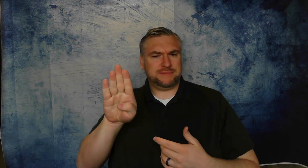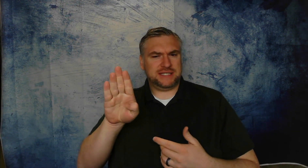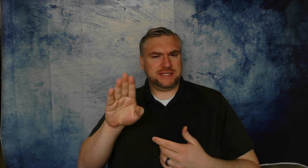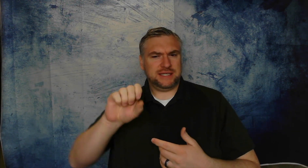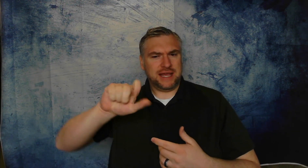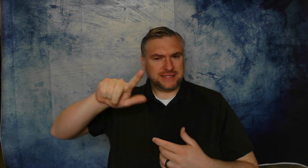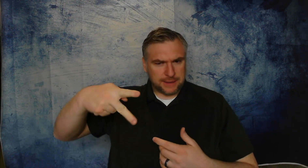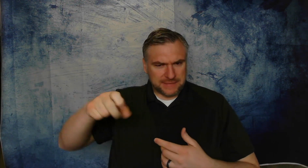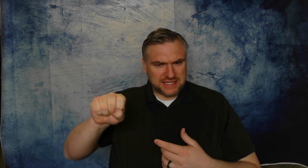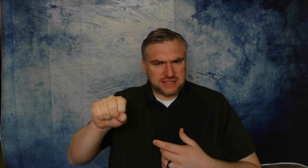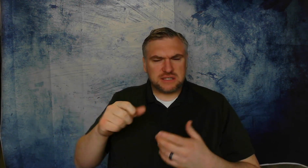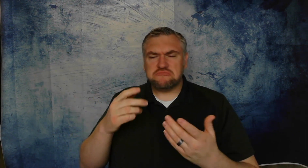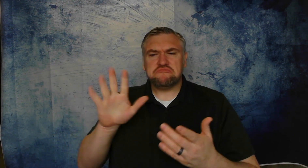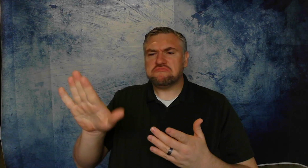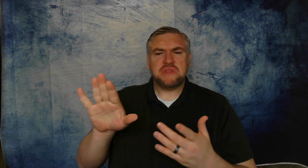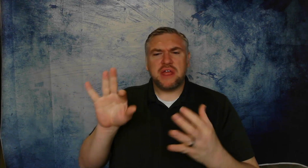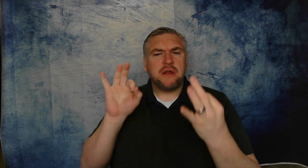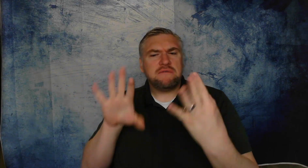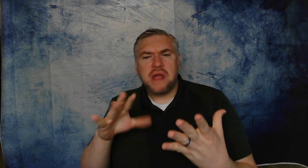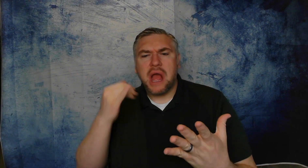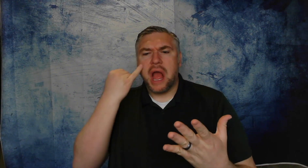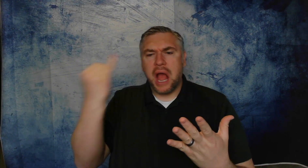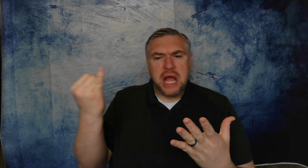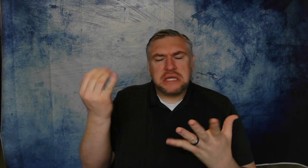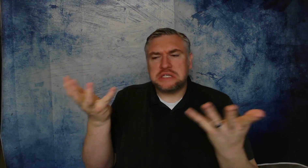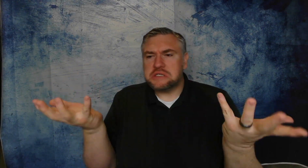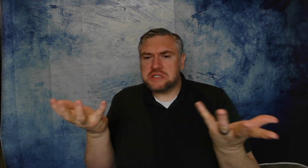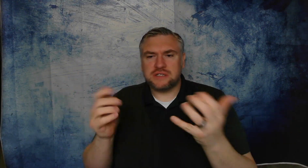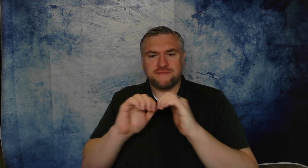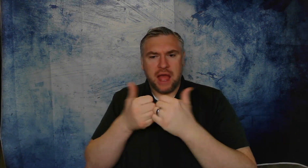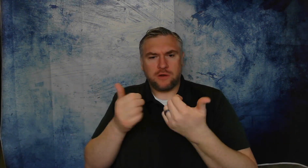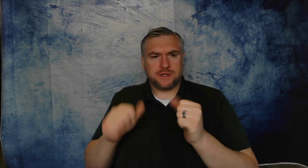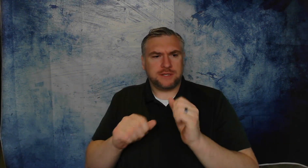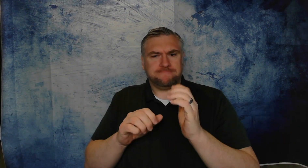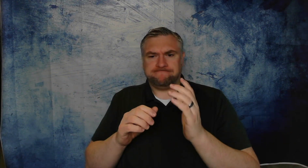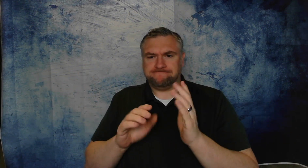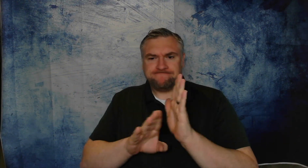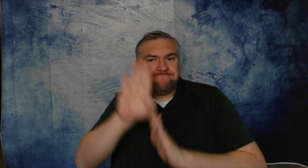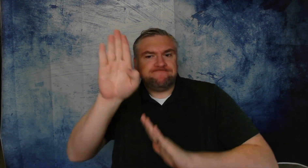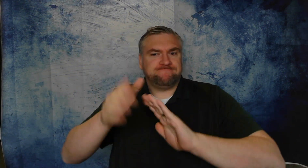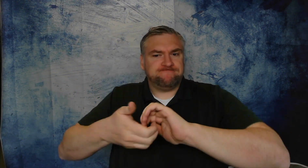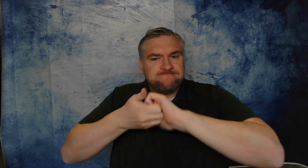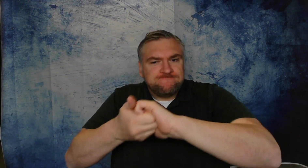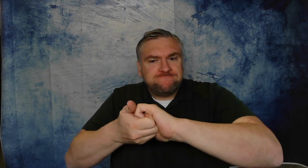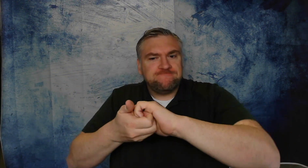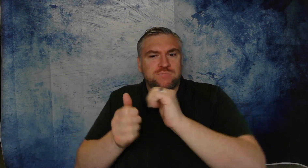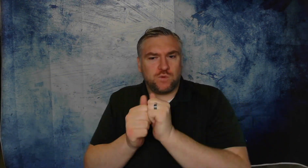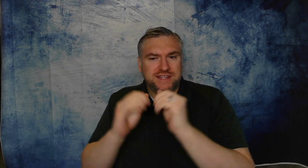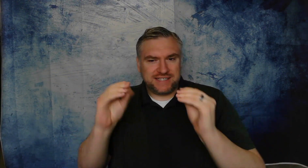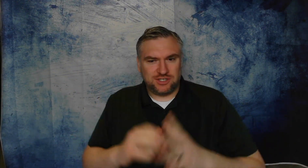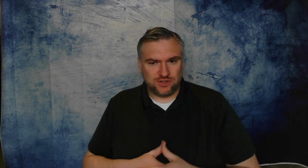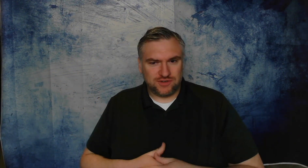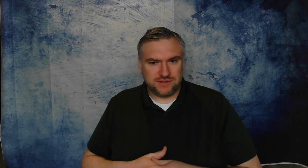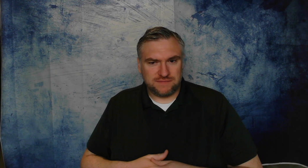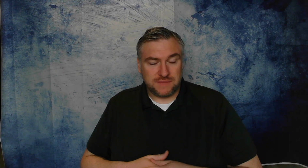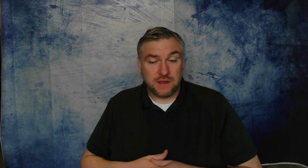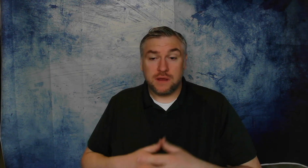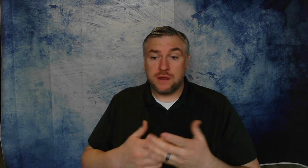Ask the USDB SLPs their feedback and ideas about how to develop that collaboration with teachers.